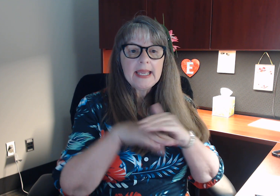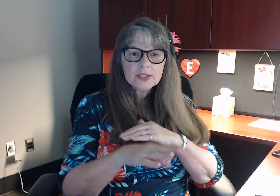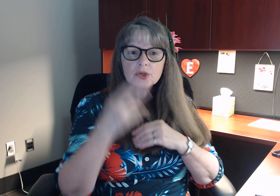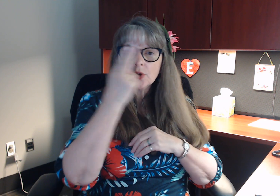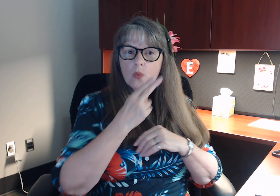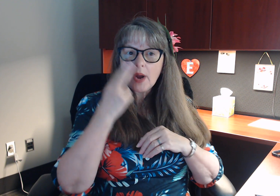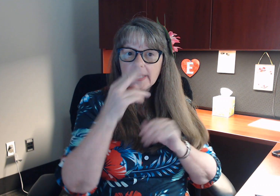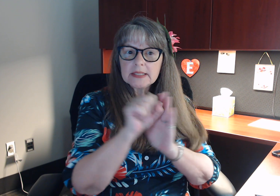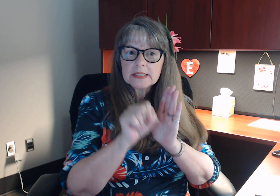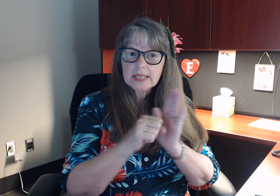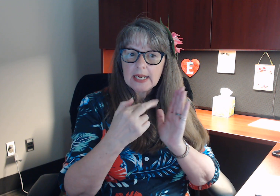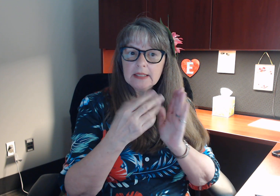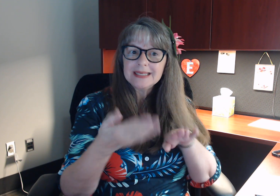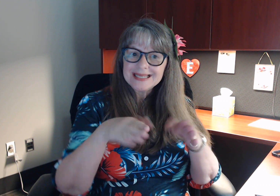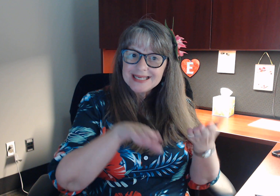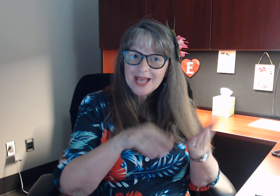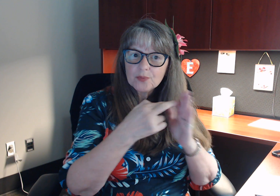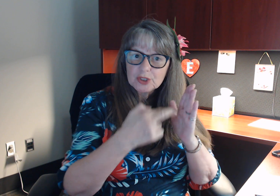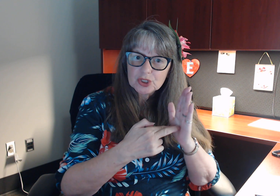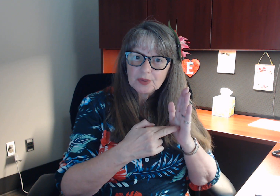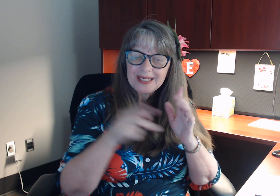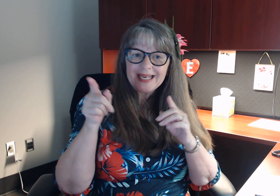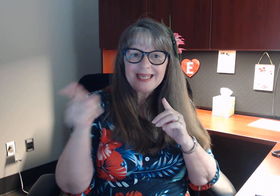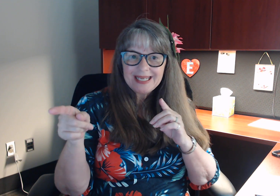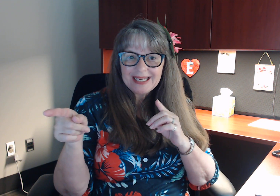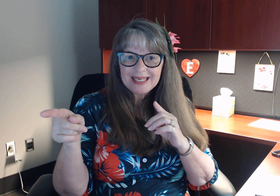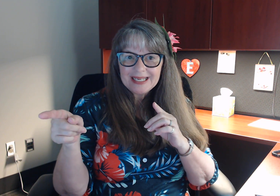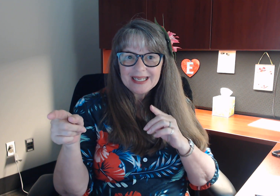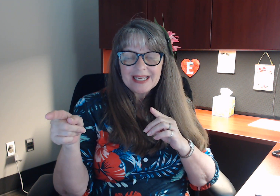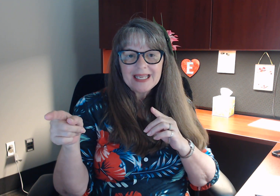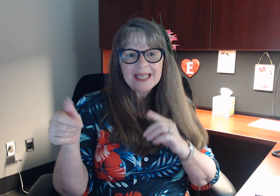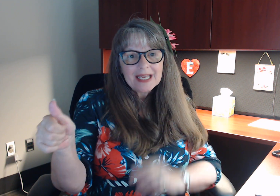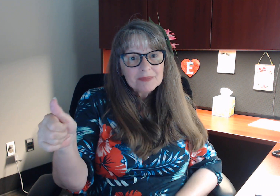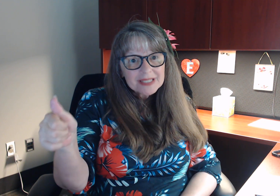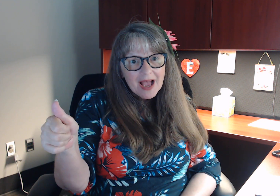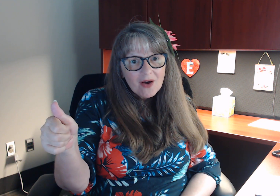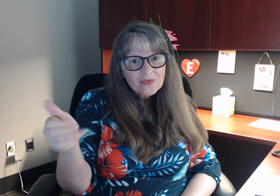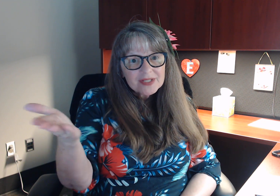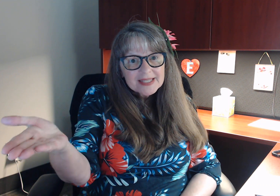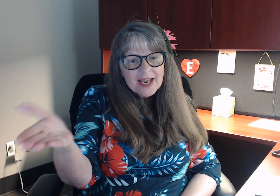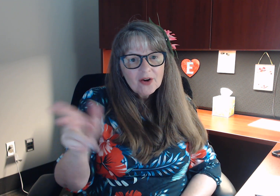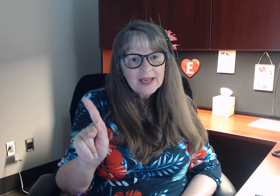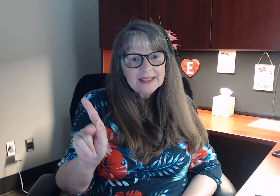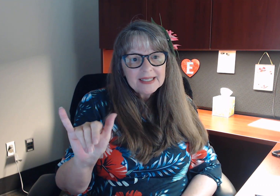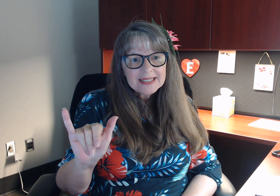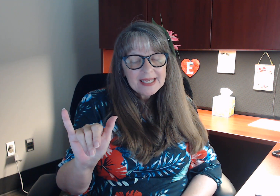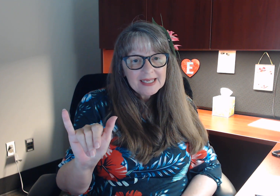Into the Hawaii State Death Registry, and he himself is there in Kentucky.